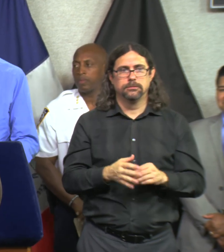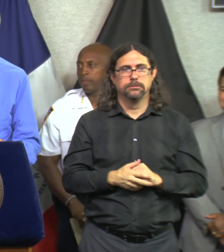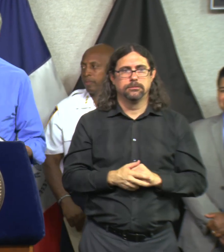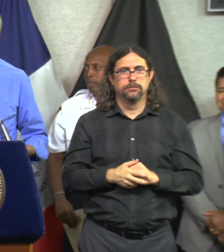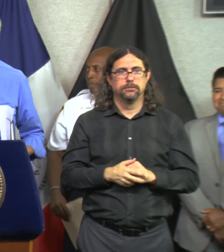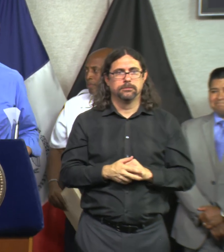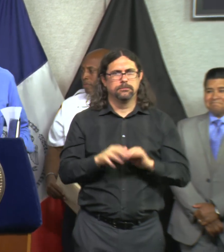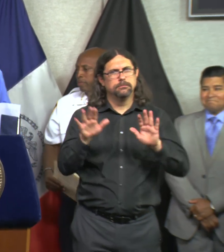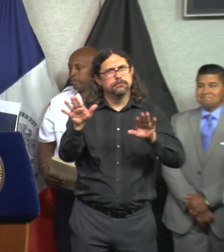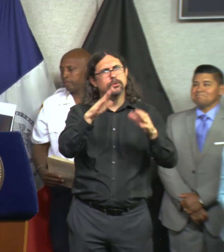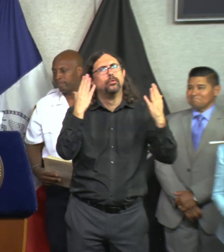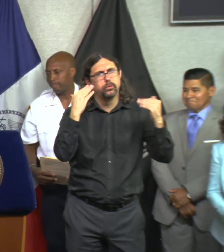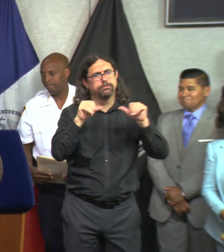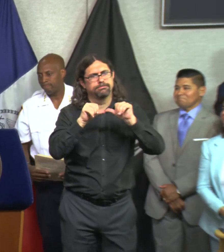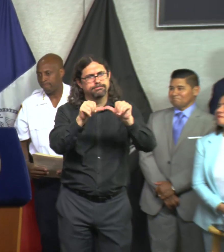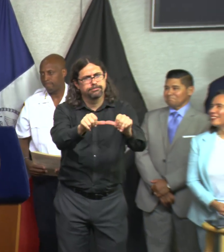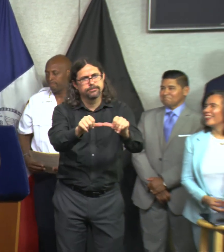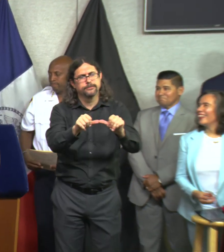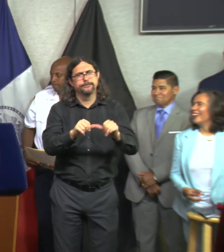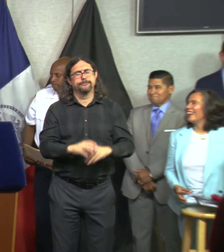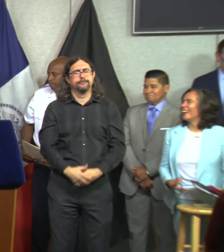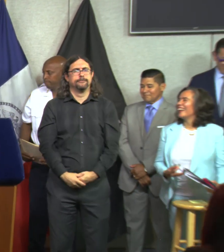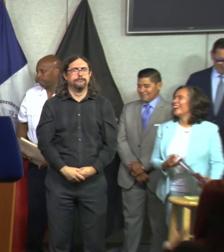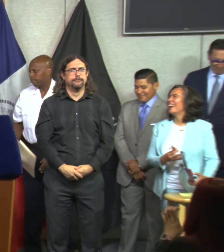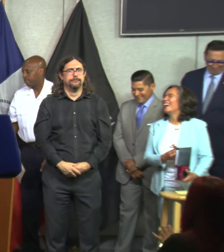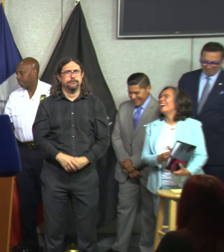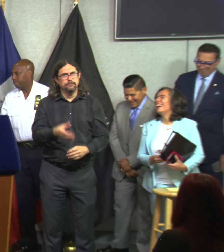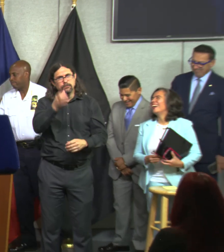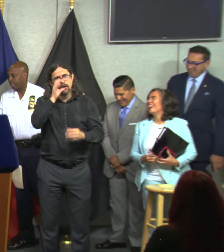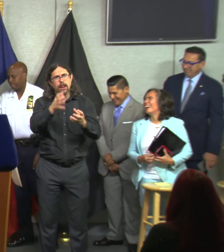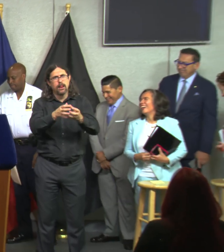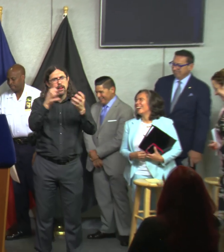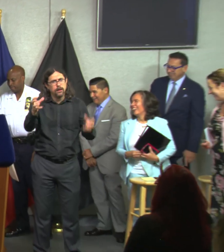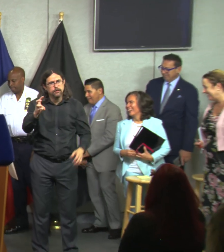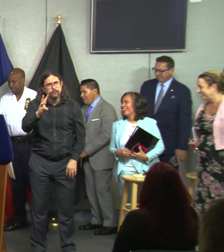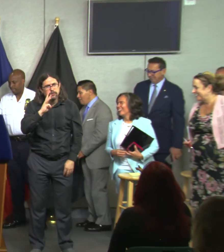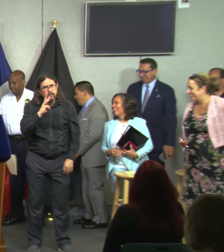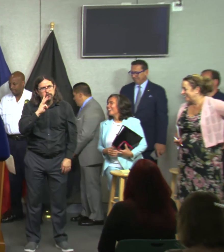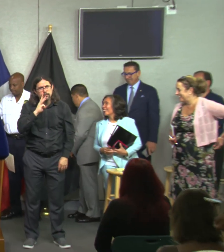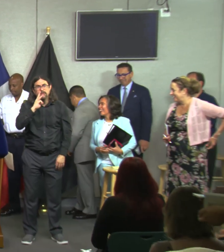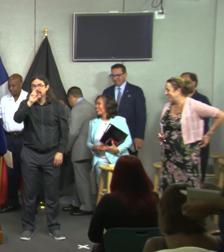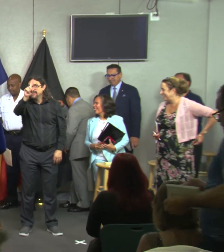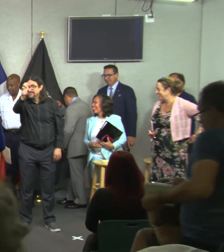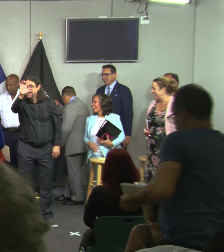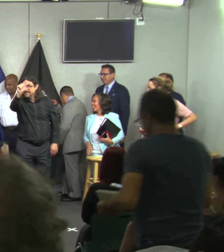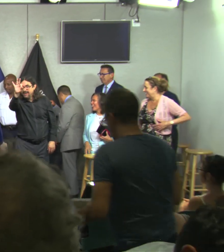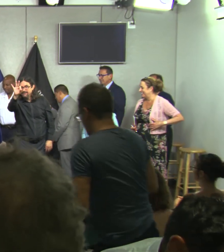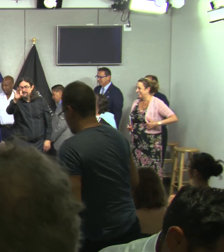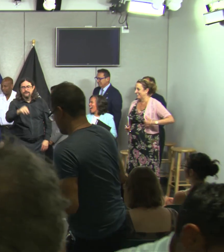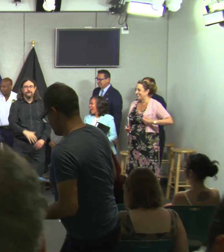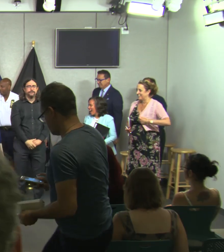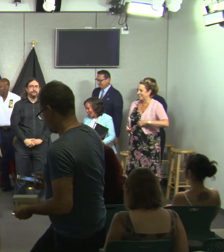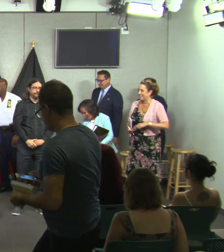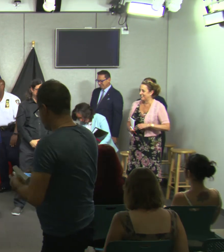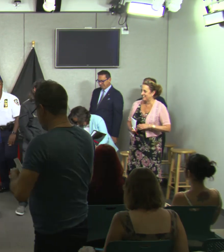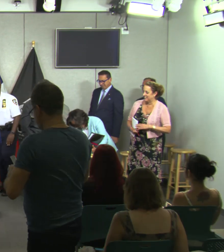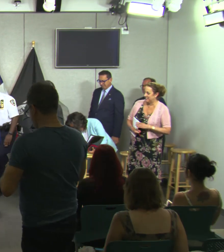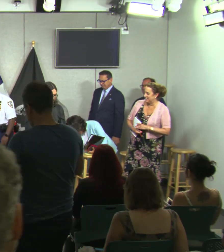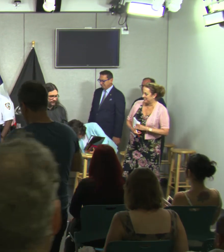everyone. Drink lots of fluids, decaffeinated. Thank you. I had to get one more in there.